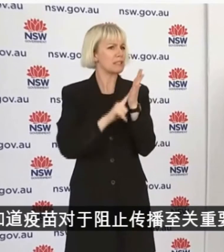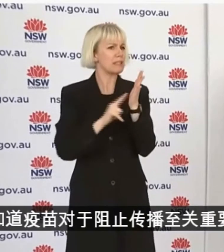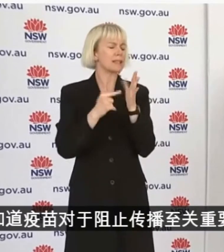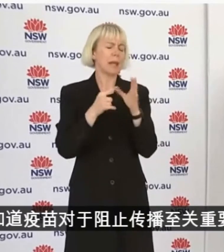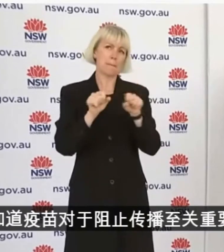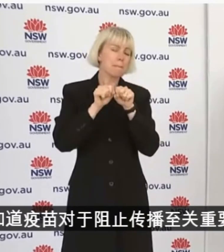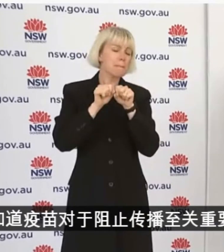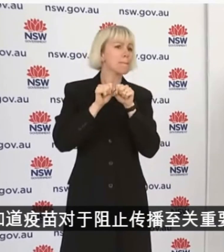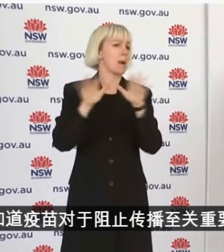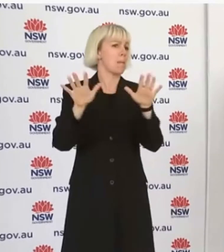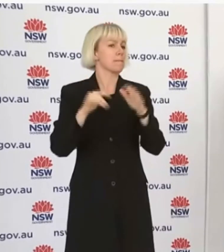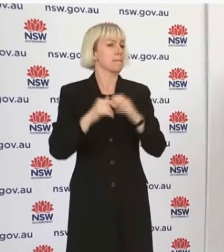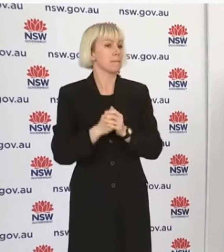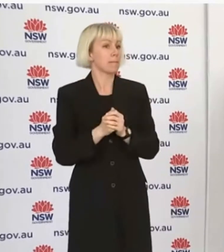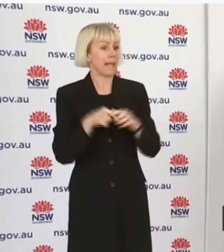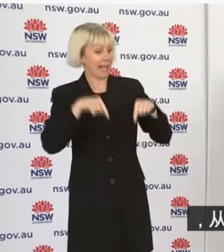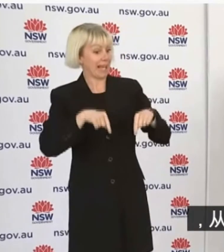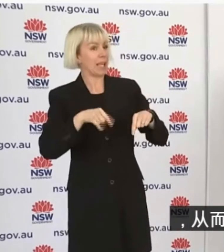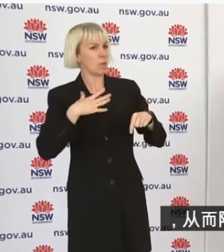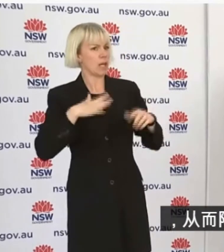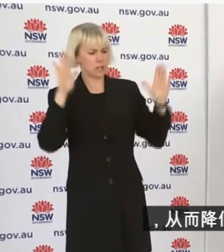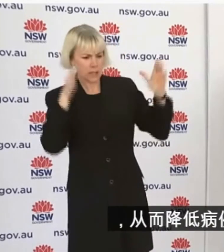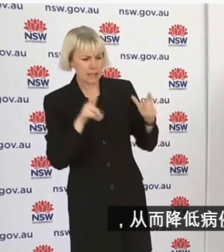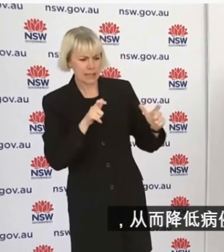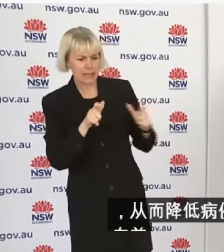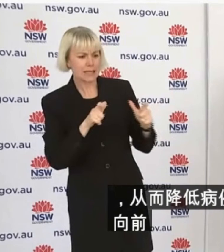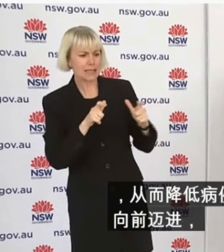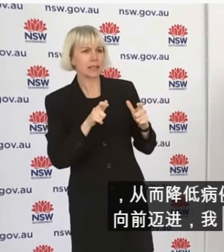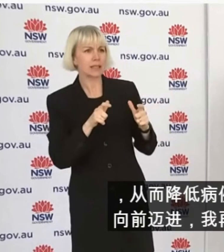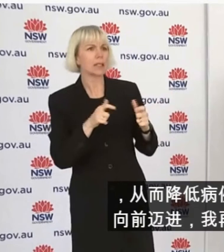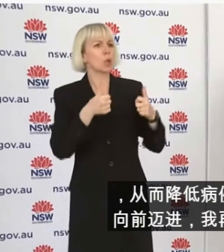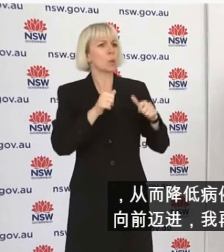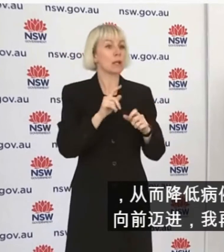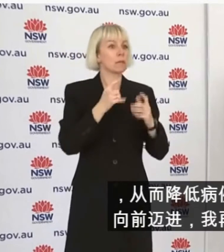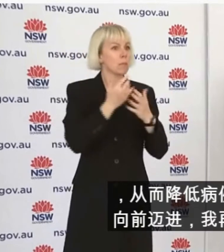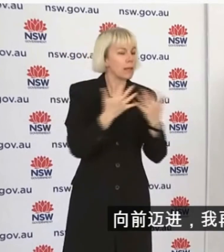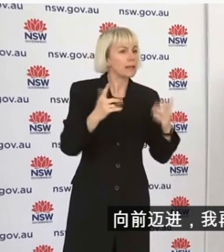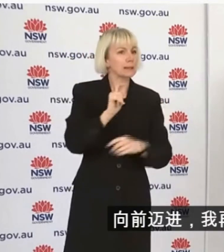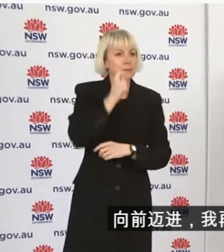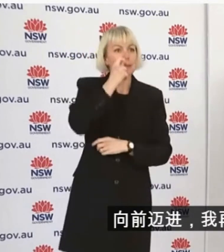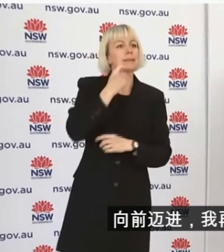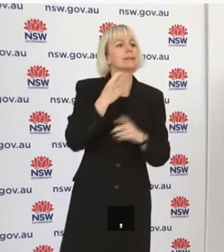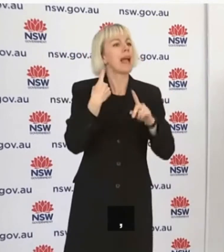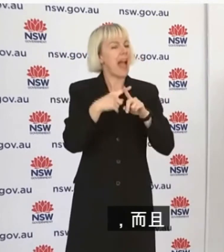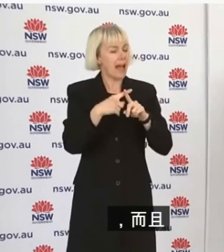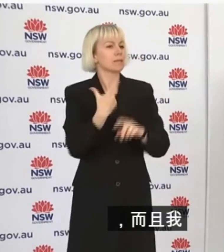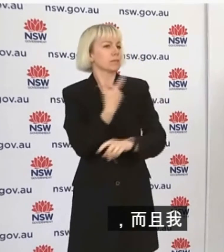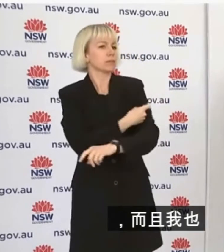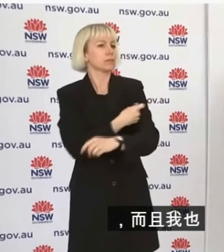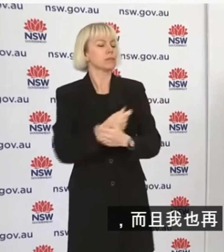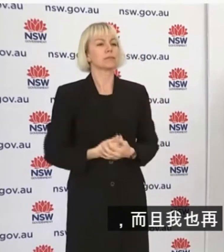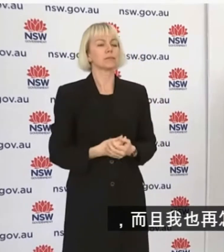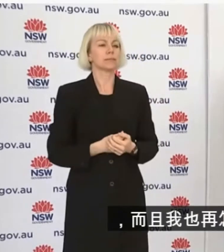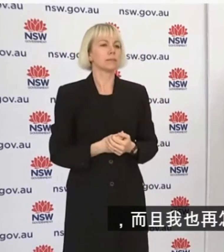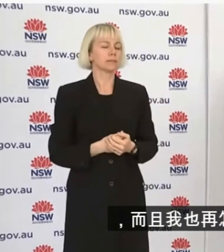stopping the spread, getting those case numbers down, and allowing us to consider options moving forward. And I can't stress that enough. And I